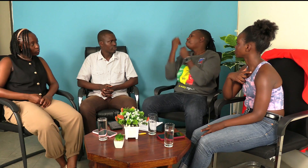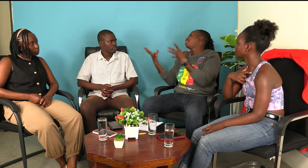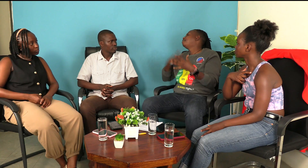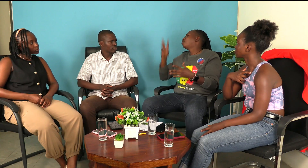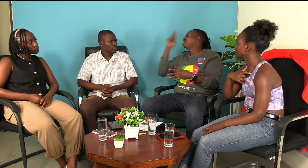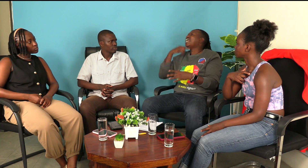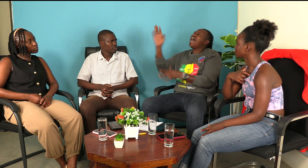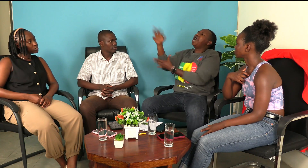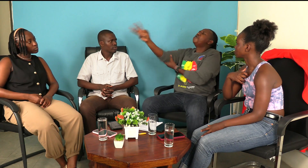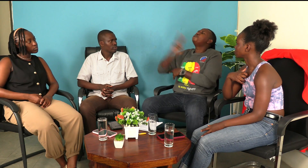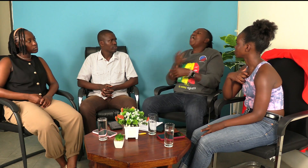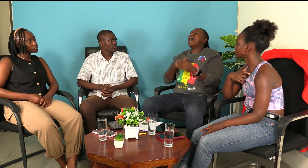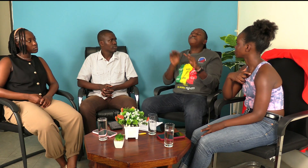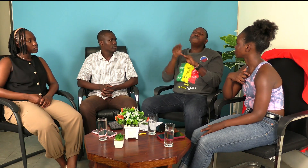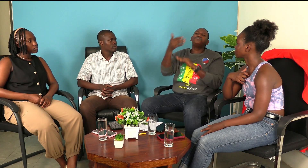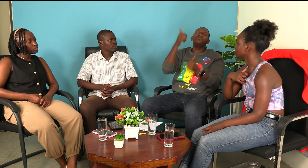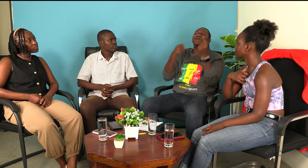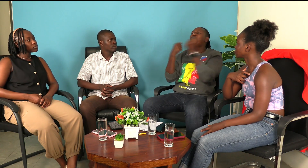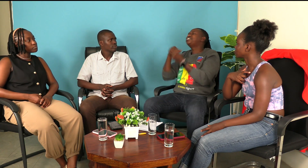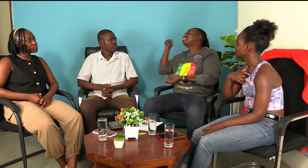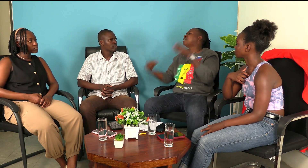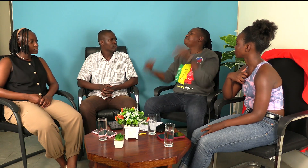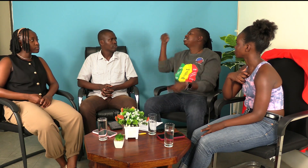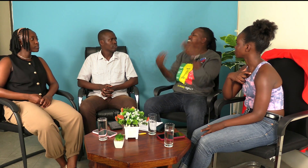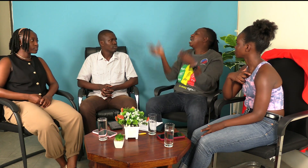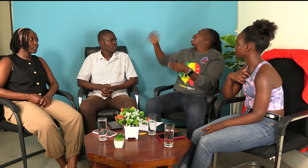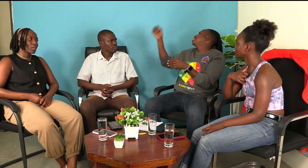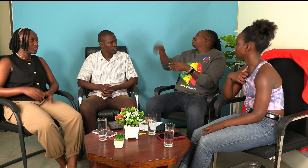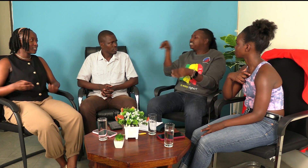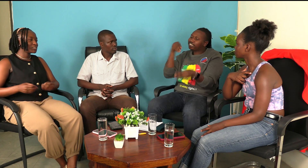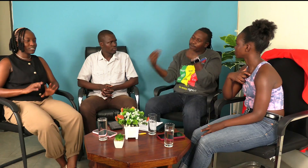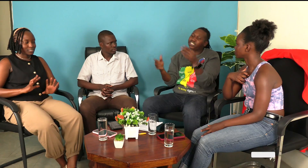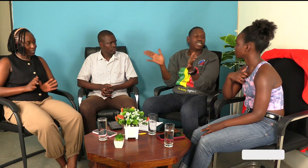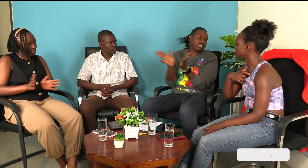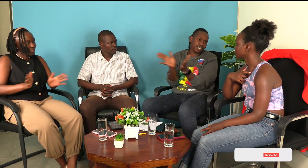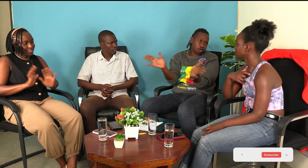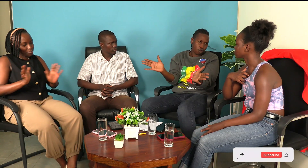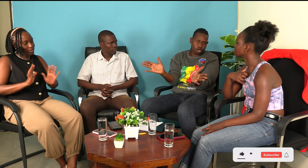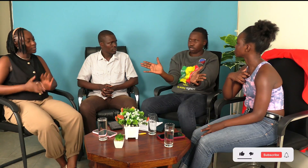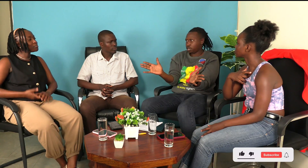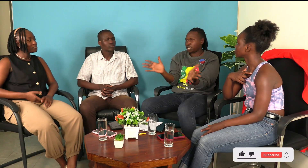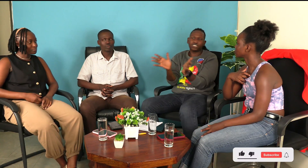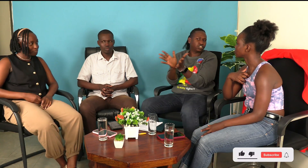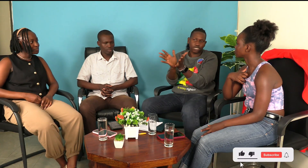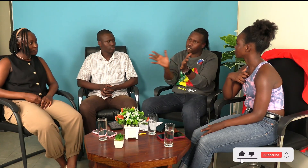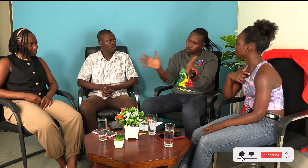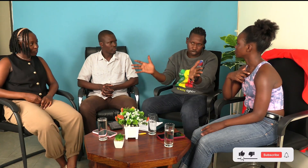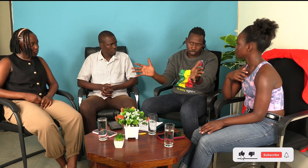rehabilitation centers that also can accommodate deaf people, I know people always say, rehabilitation that supports disability. Disability is a word